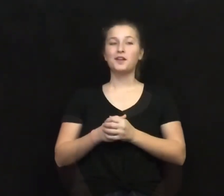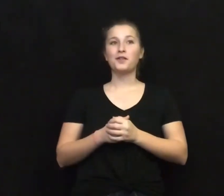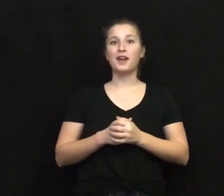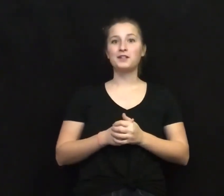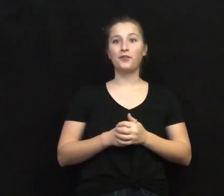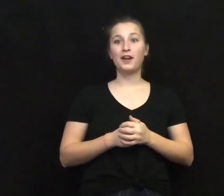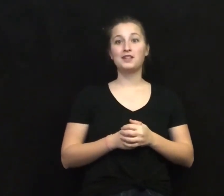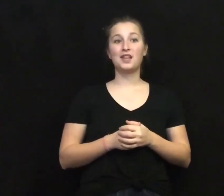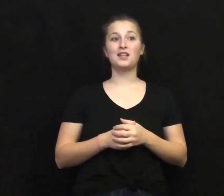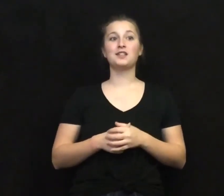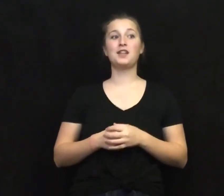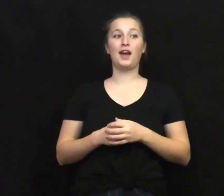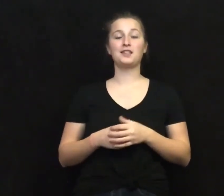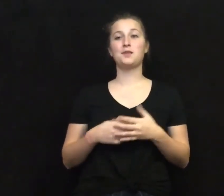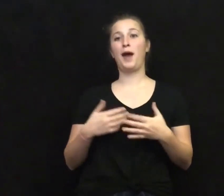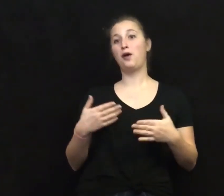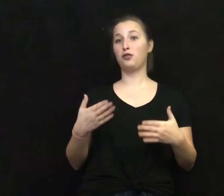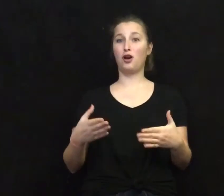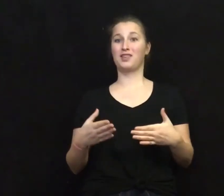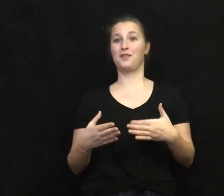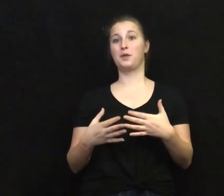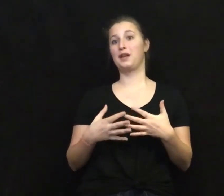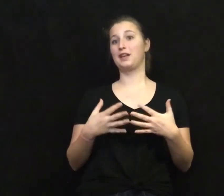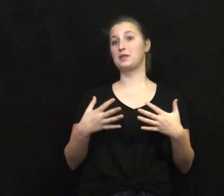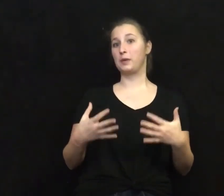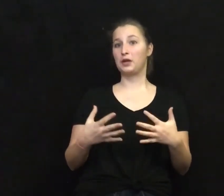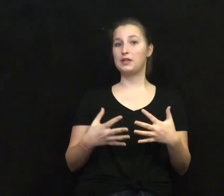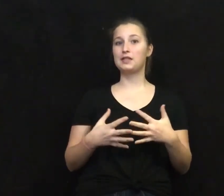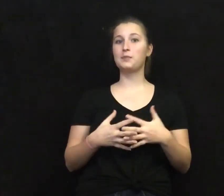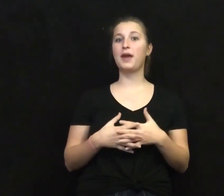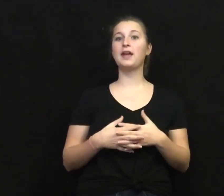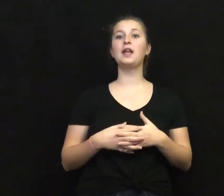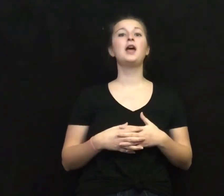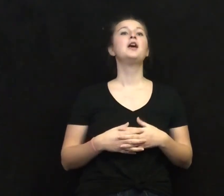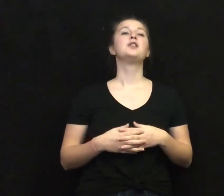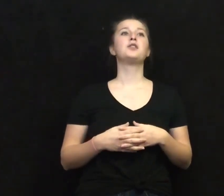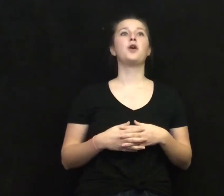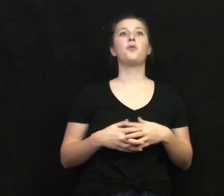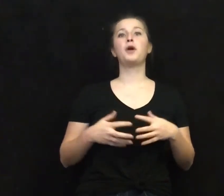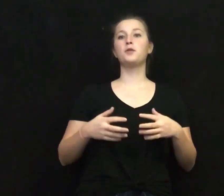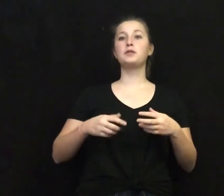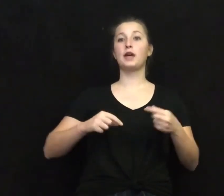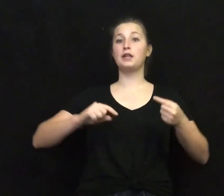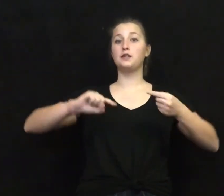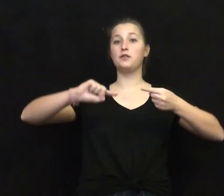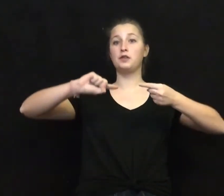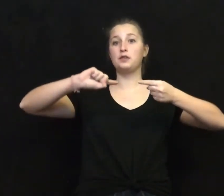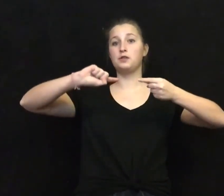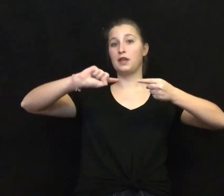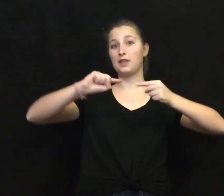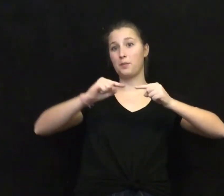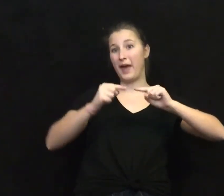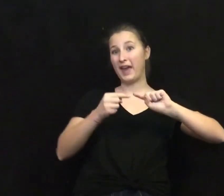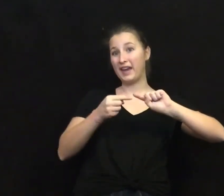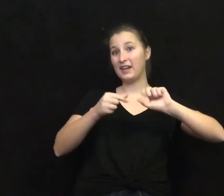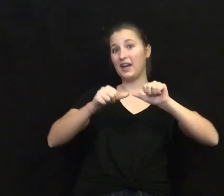So the next phrase is to ask them how long they've been experiencing pain. So what you would sign is you'd say the pain has